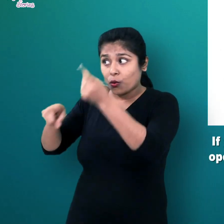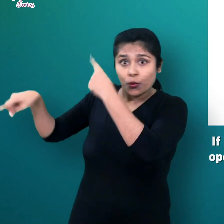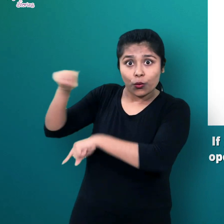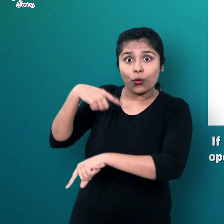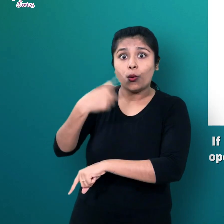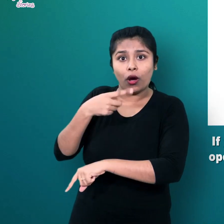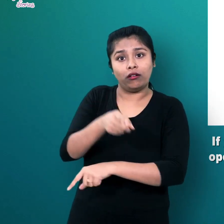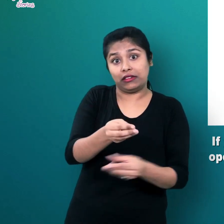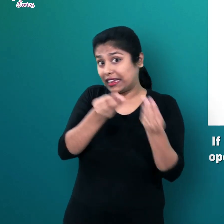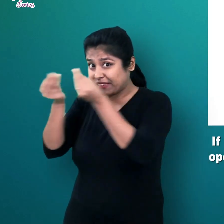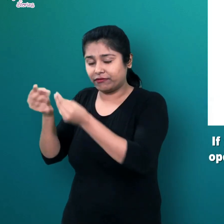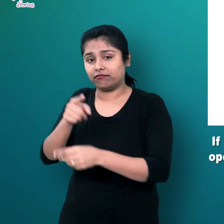to.